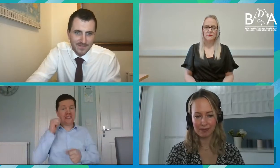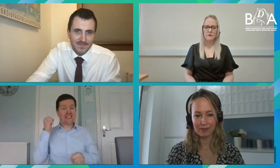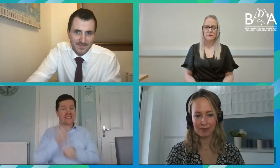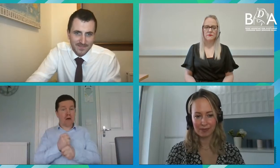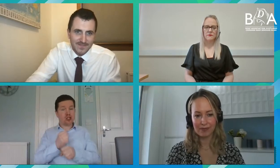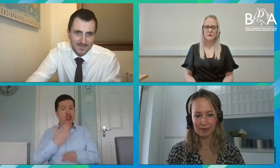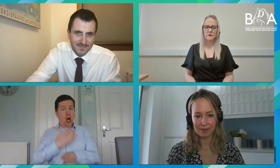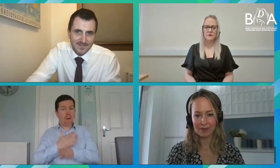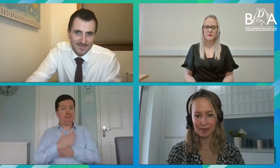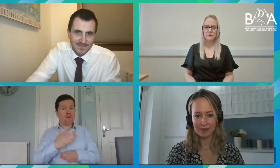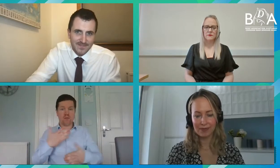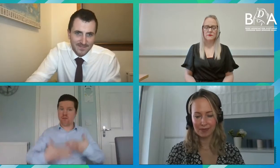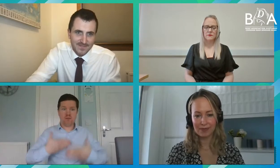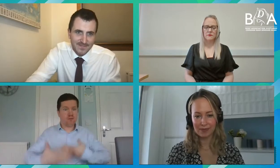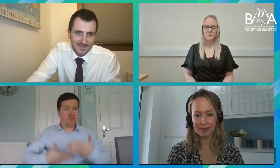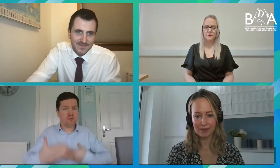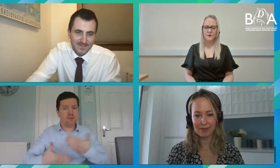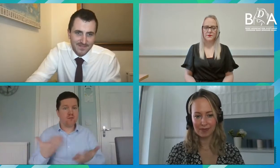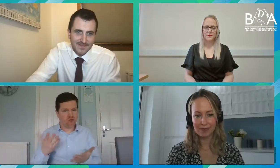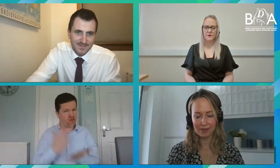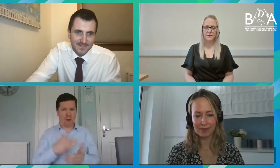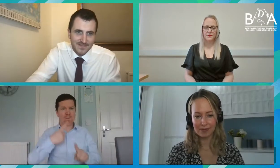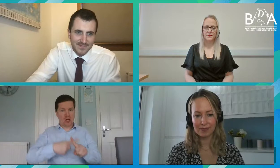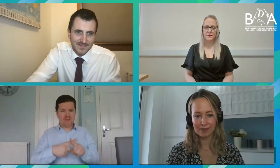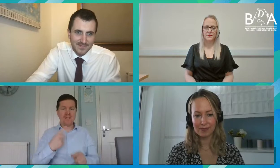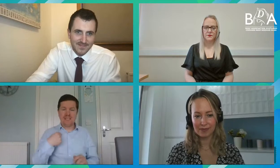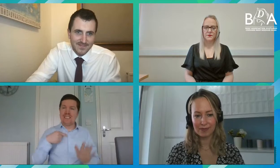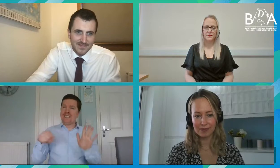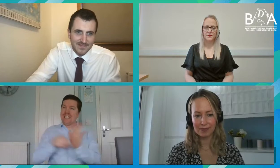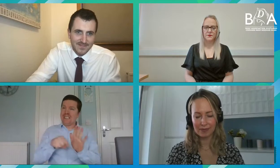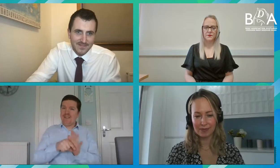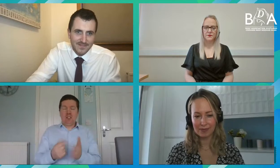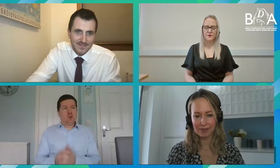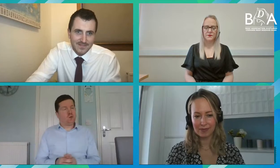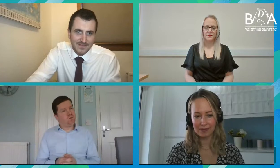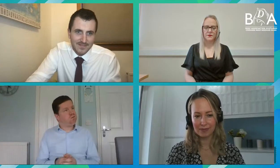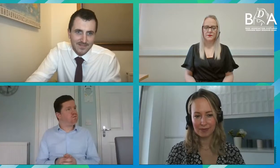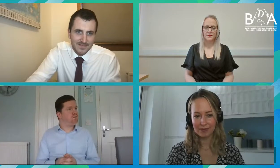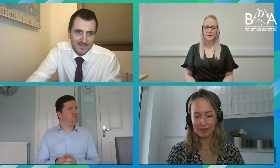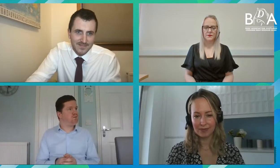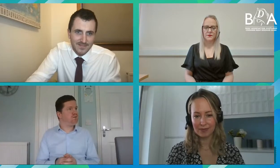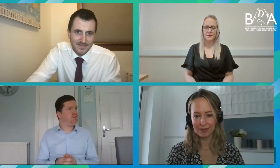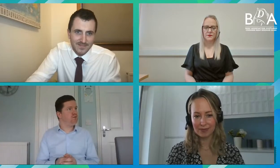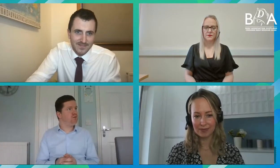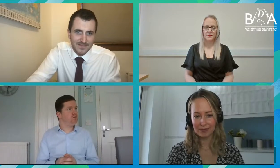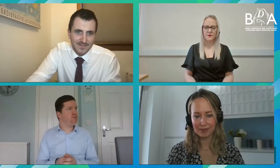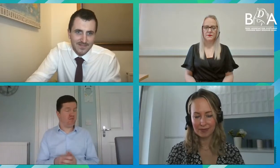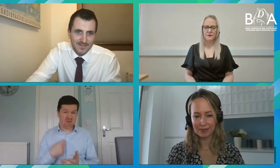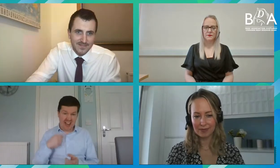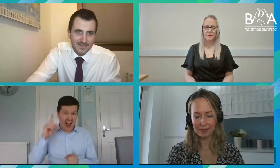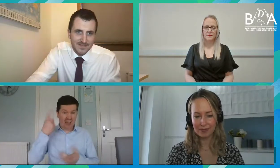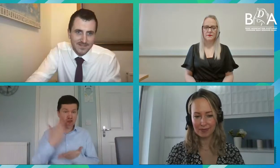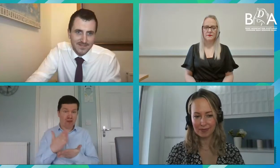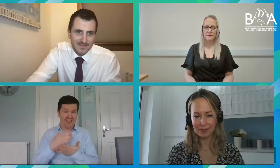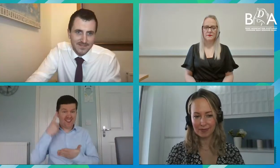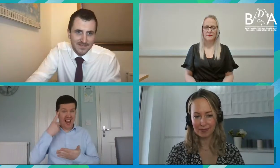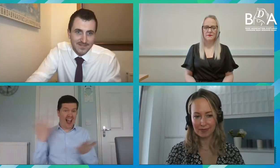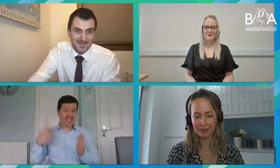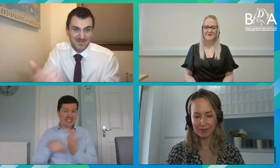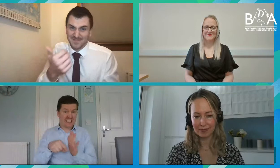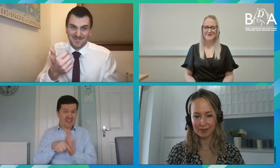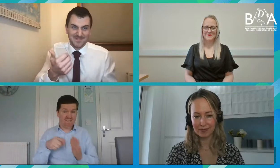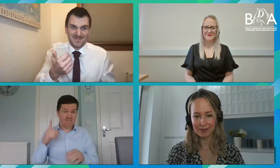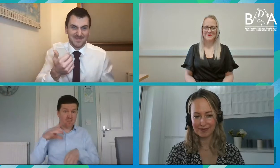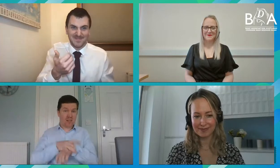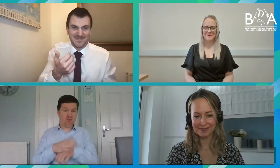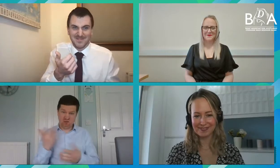have paid employment while you're gaining a qualification. So that's a definite positive. A negative, give